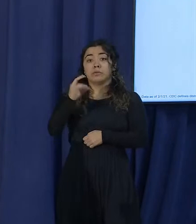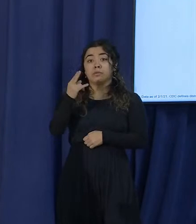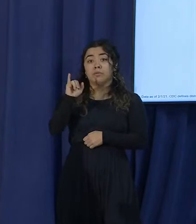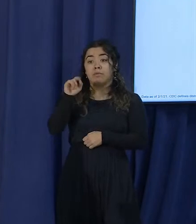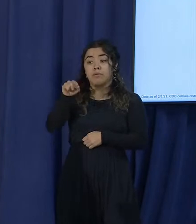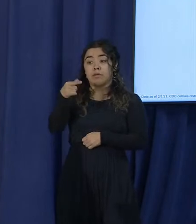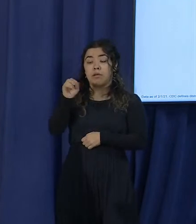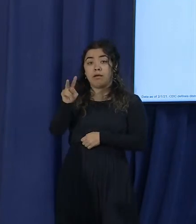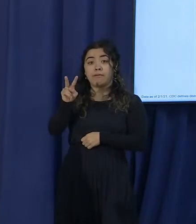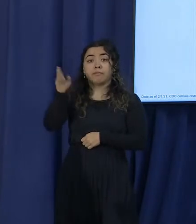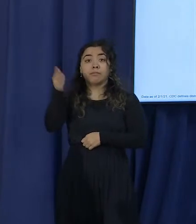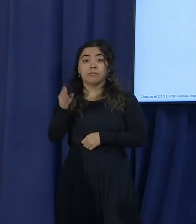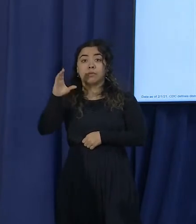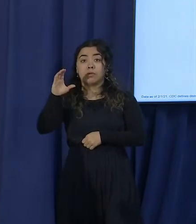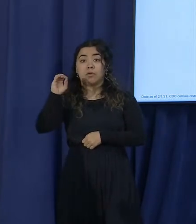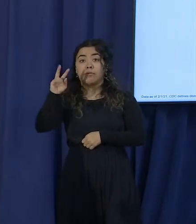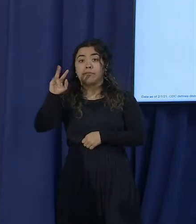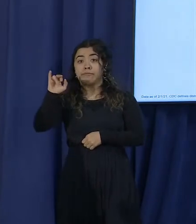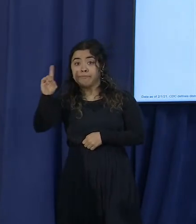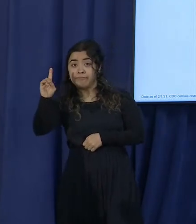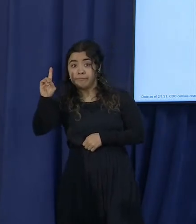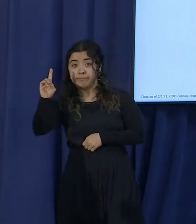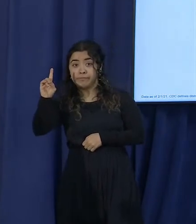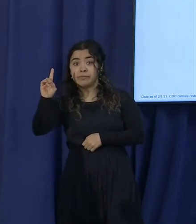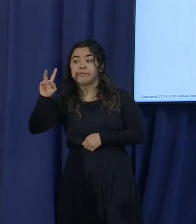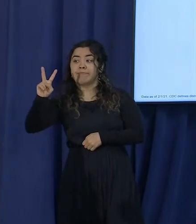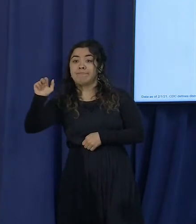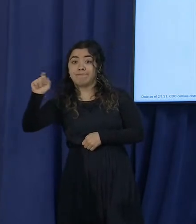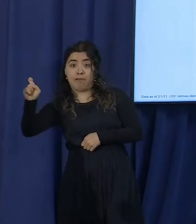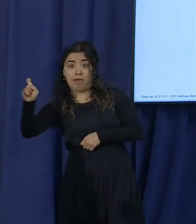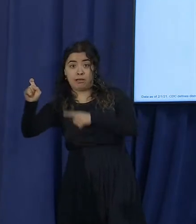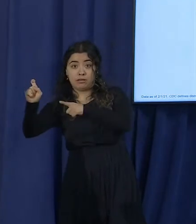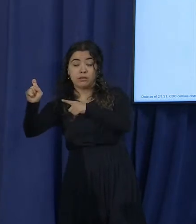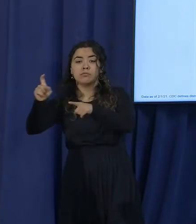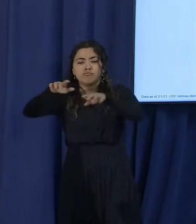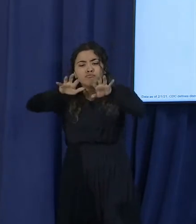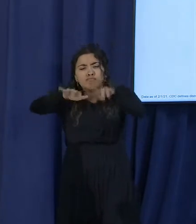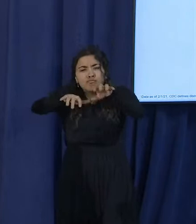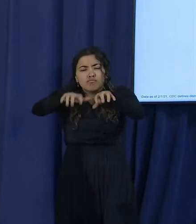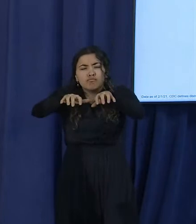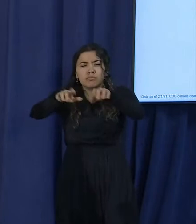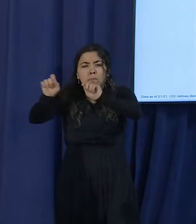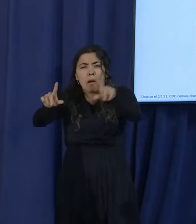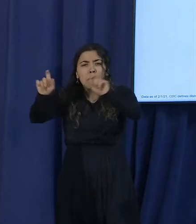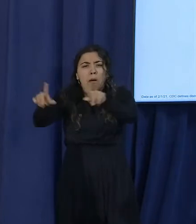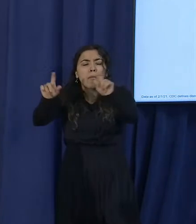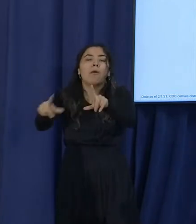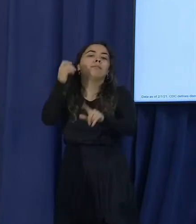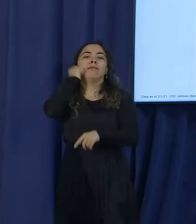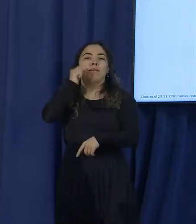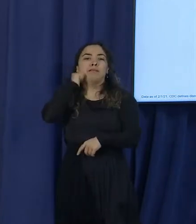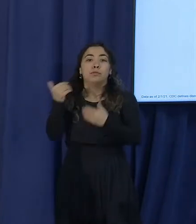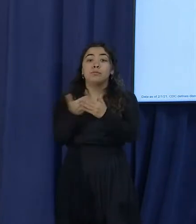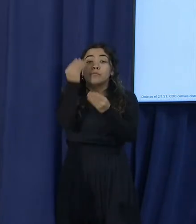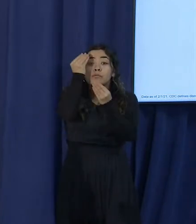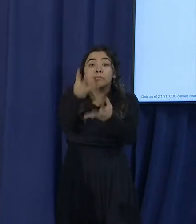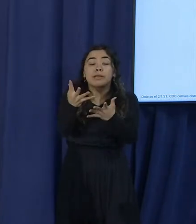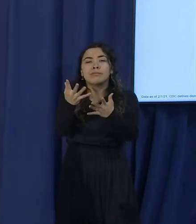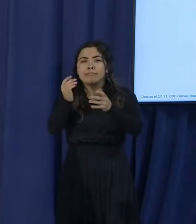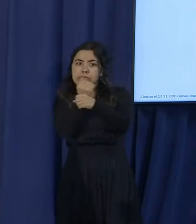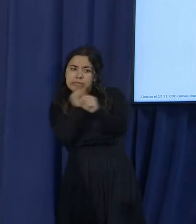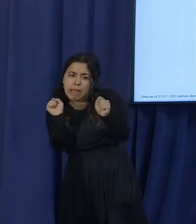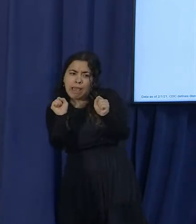chi.gov/COVIDVAX, COVID-VAX is where you can go. We're updating it every day with more information about safety, the science